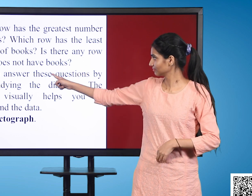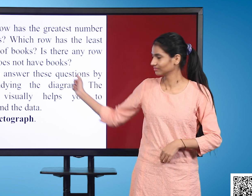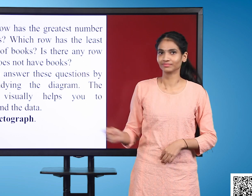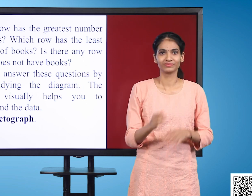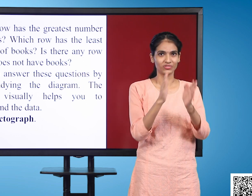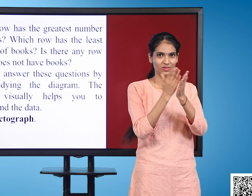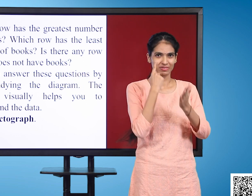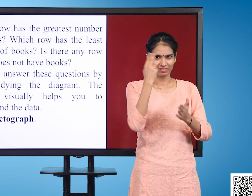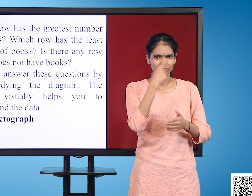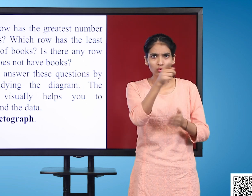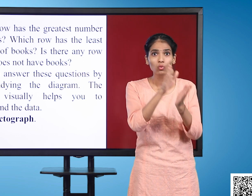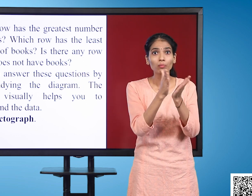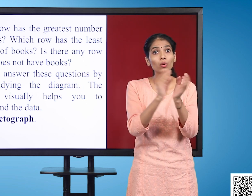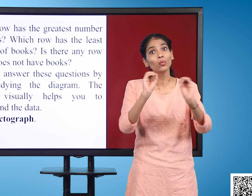Is there any row which does not have books?